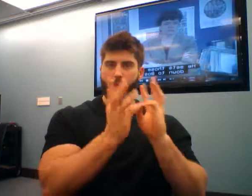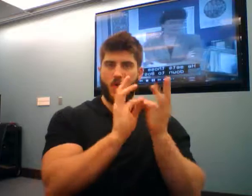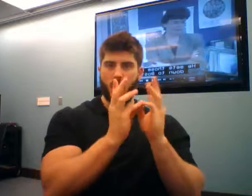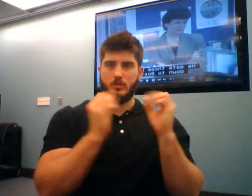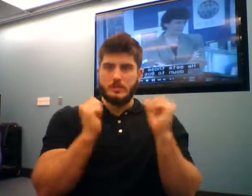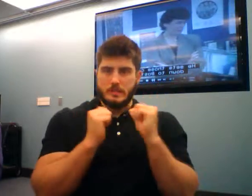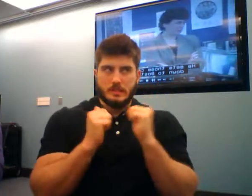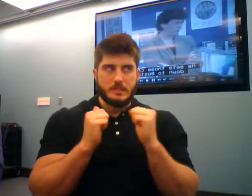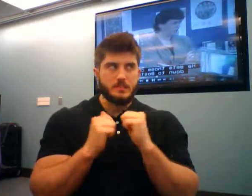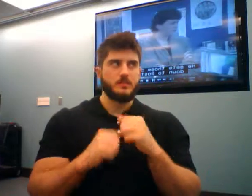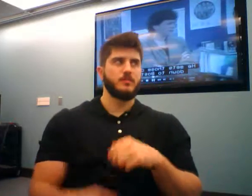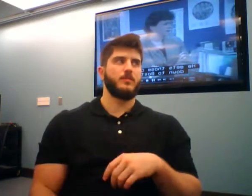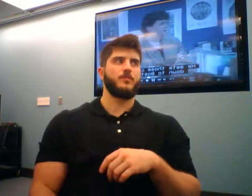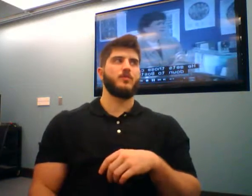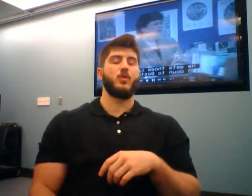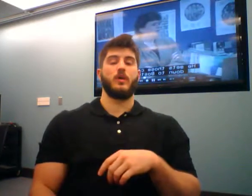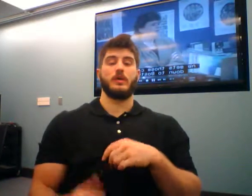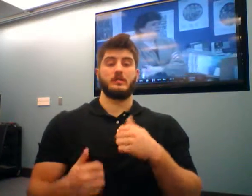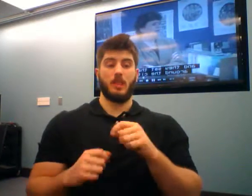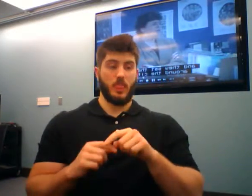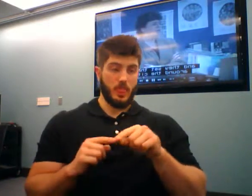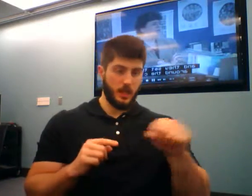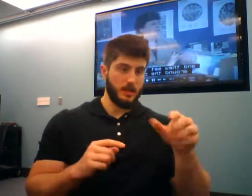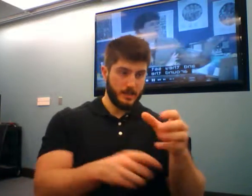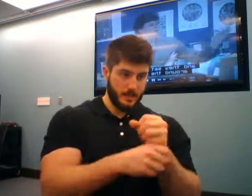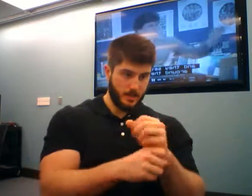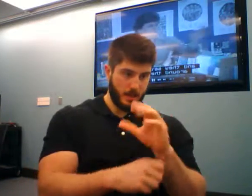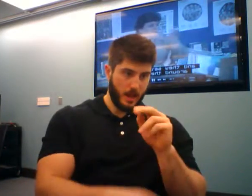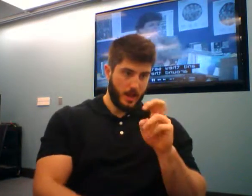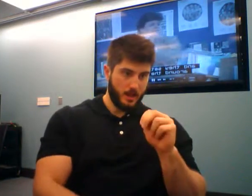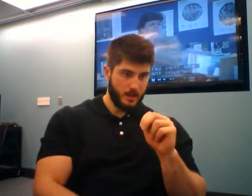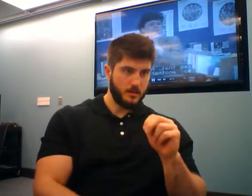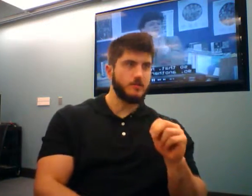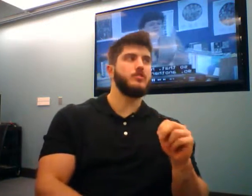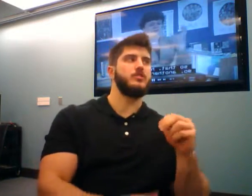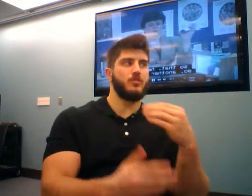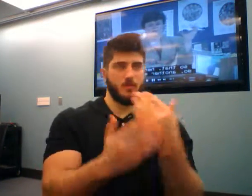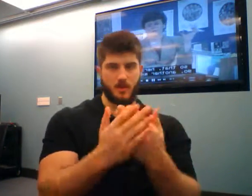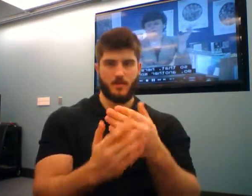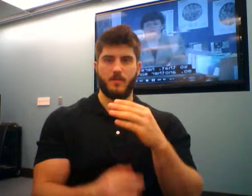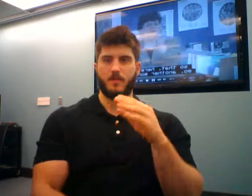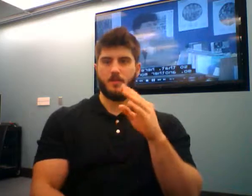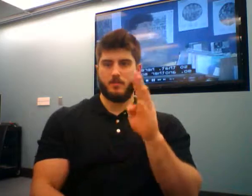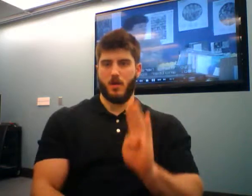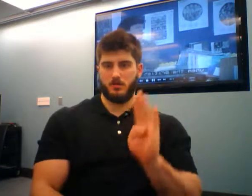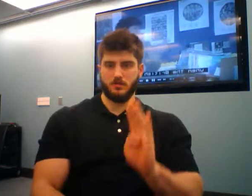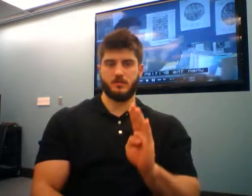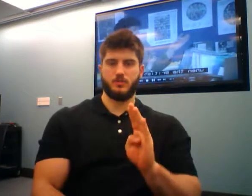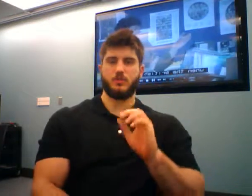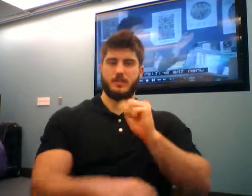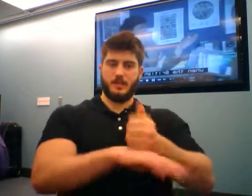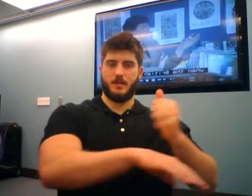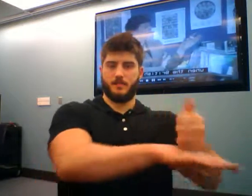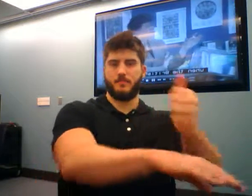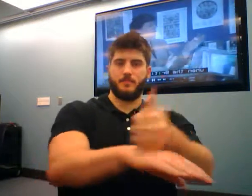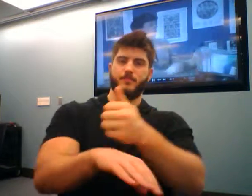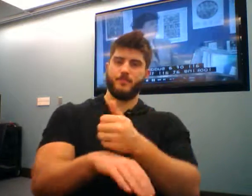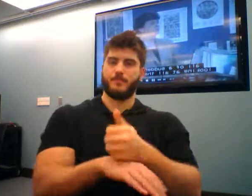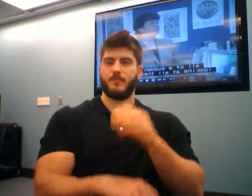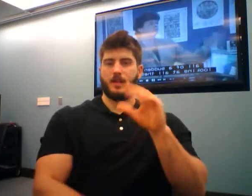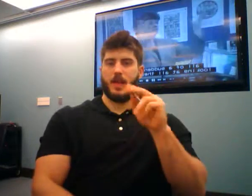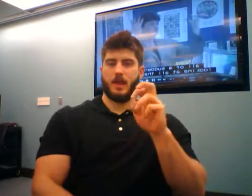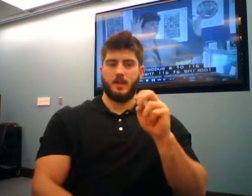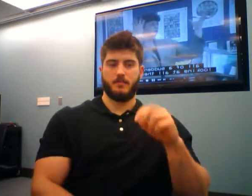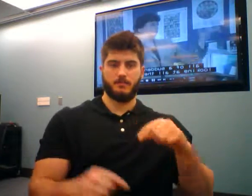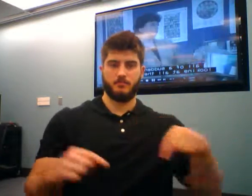gets those cannons down to Boston. And they set them up around the city so that, here we go, another morning when the British wake up,